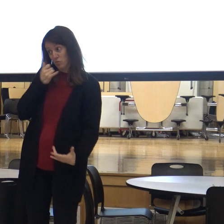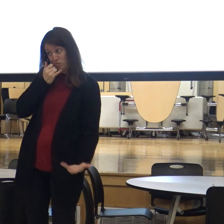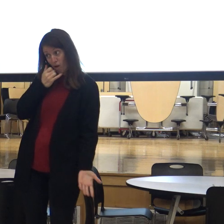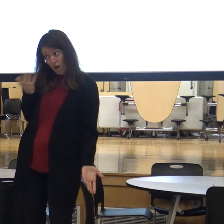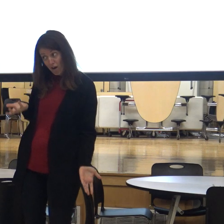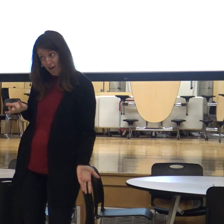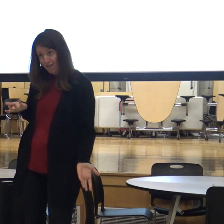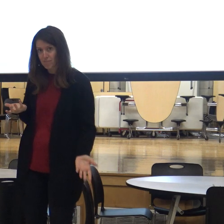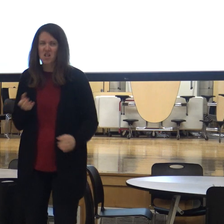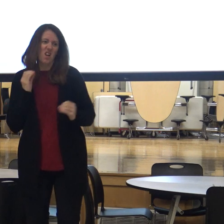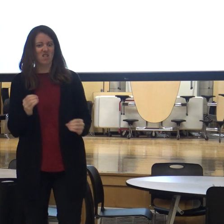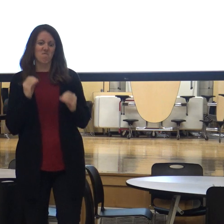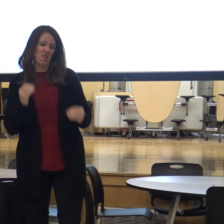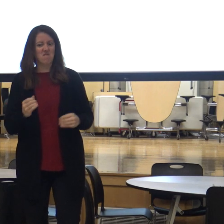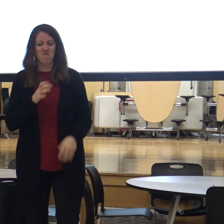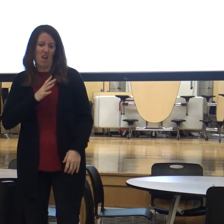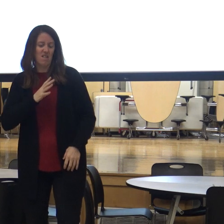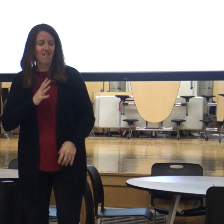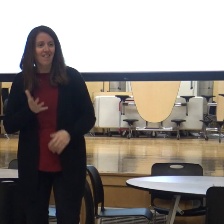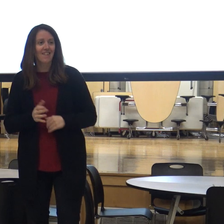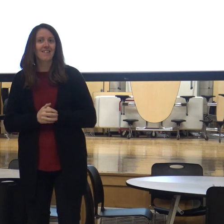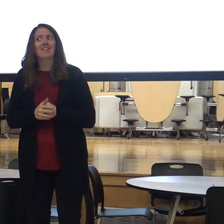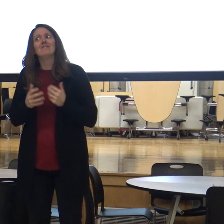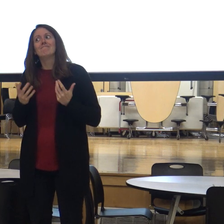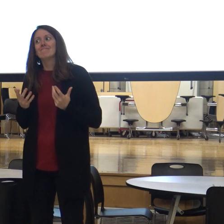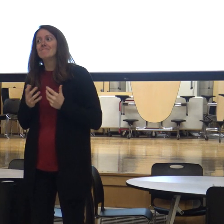course, nothing's wrong.